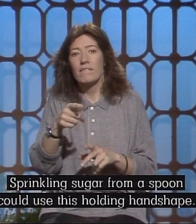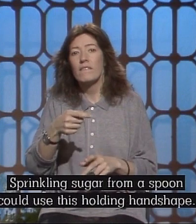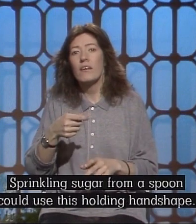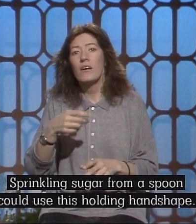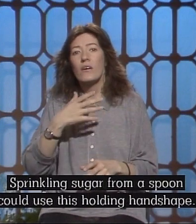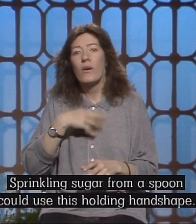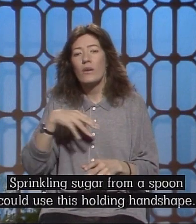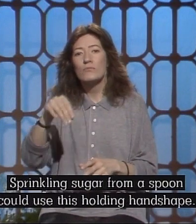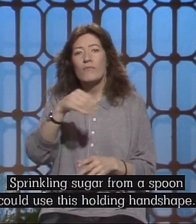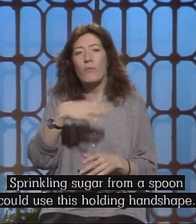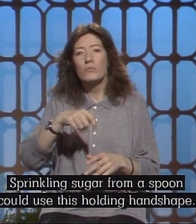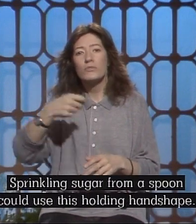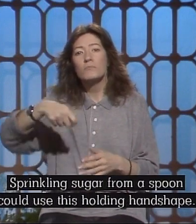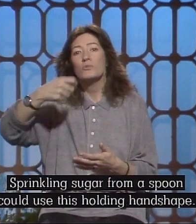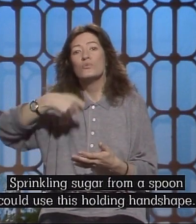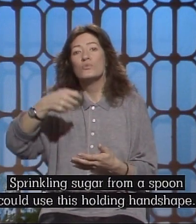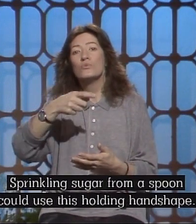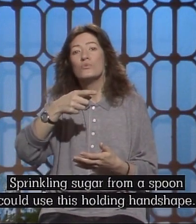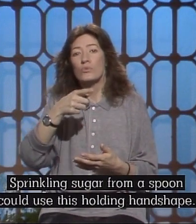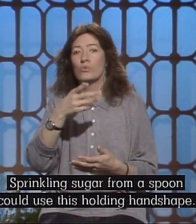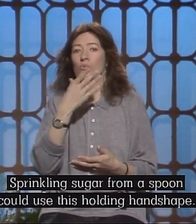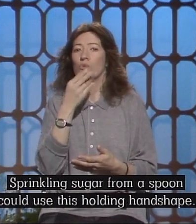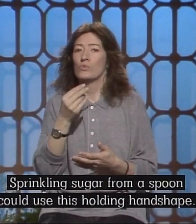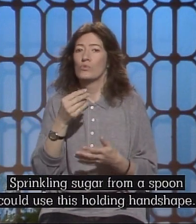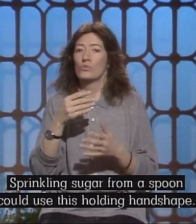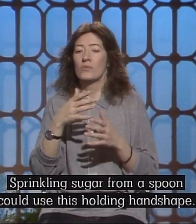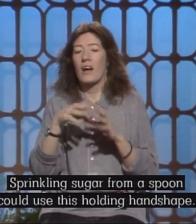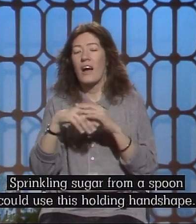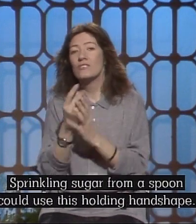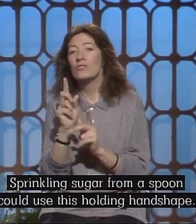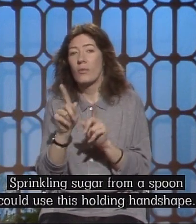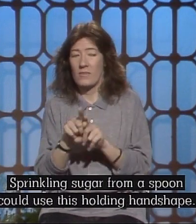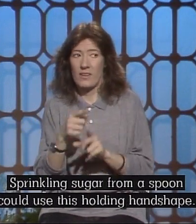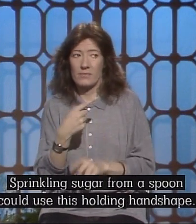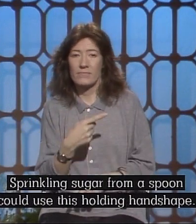But if you were sprinkling the sugar from a spoon, you might use this holding handshape.